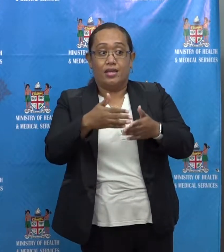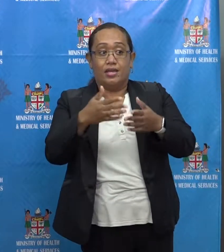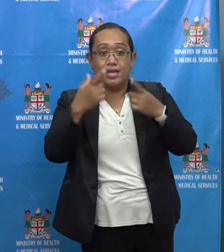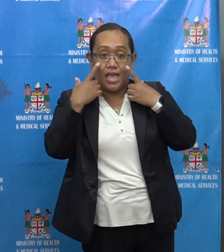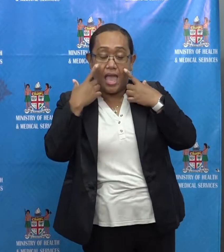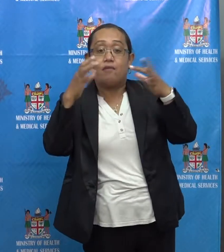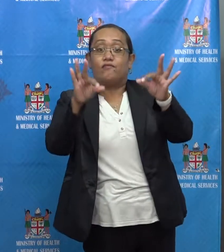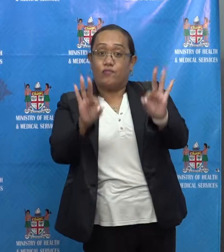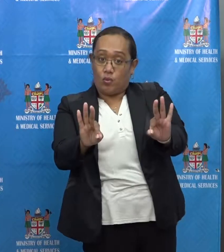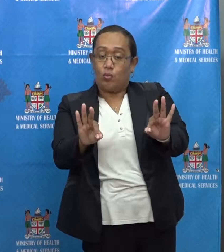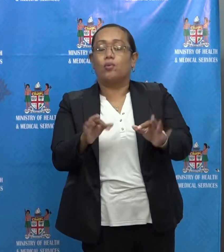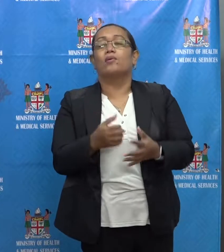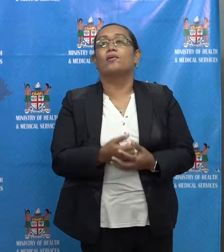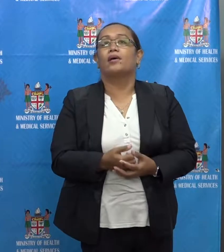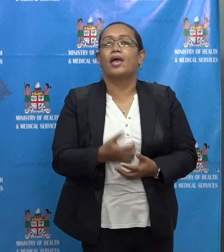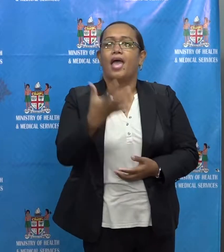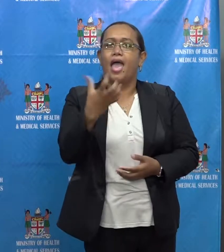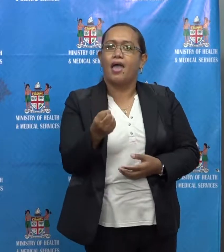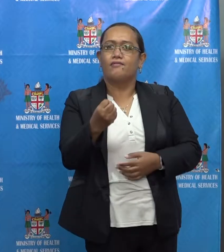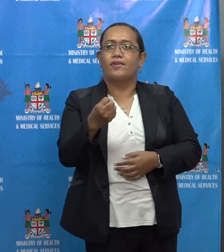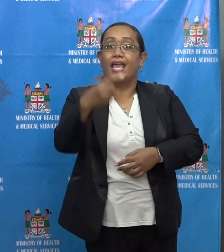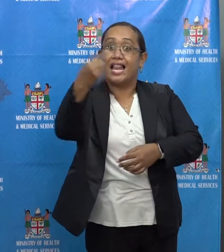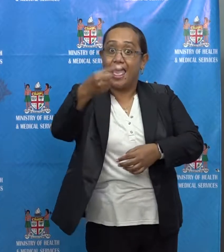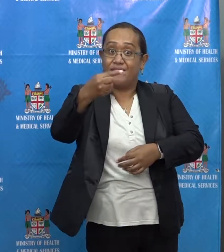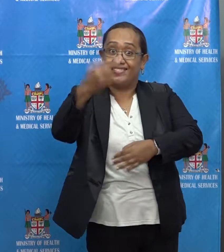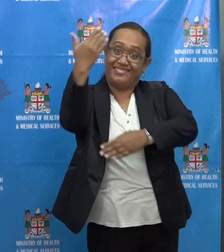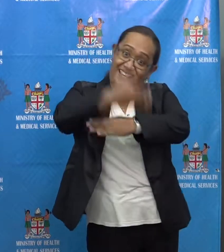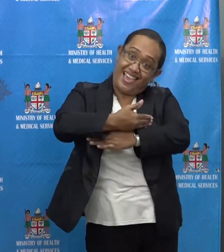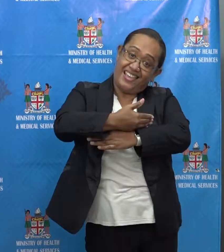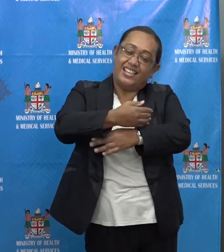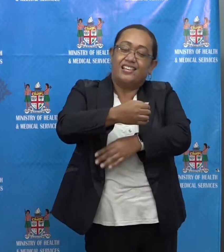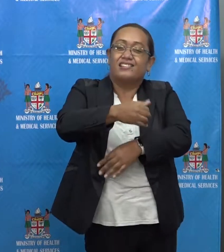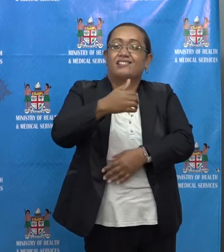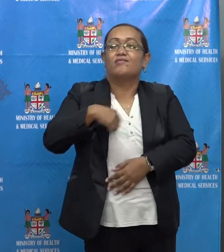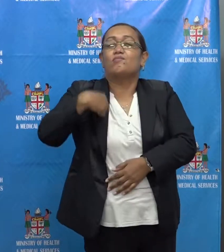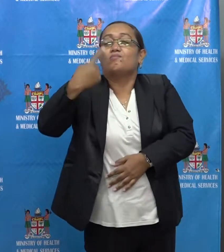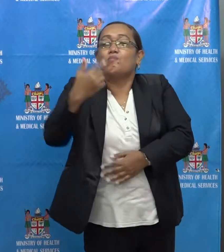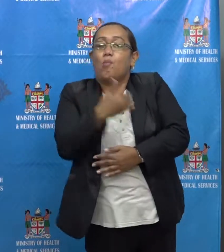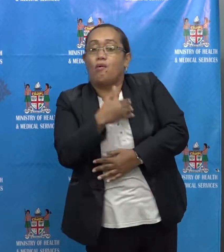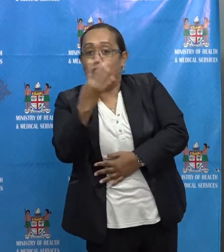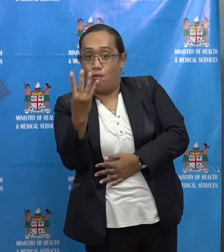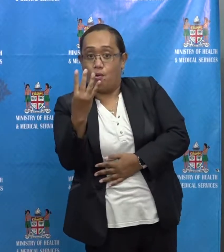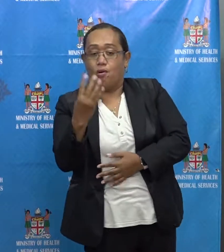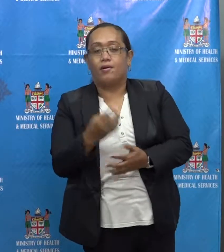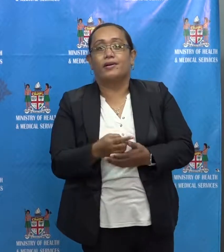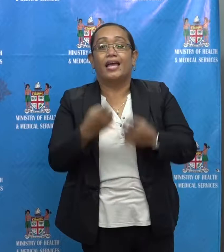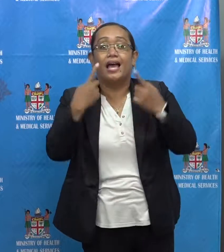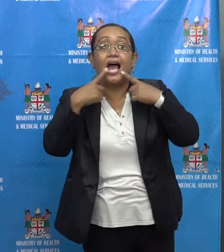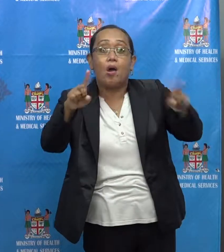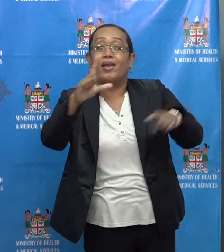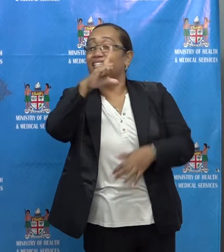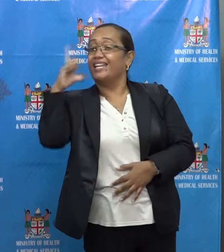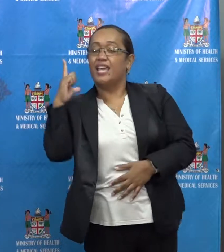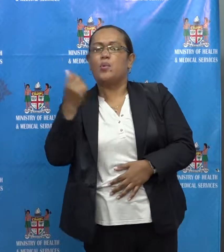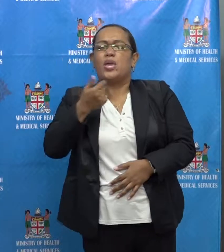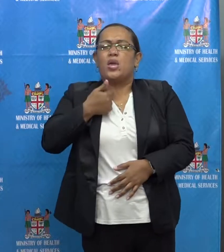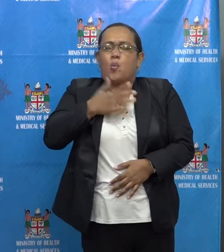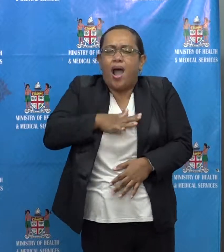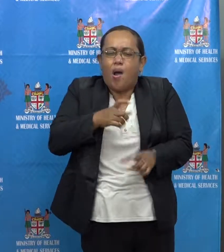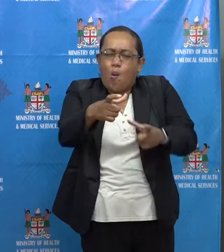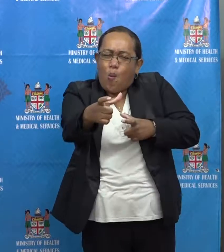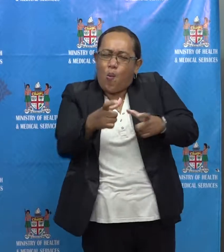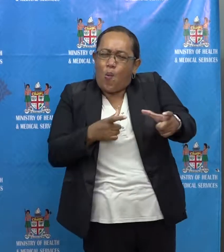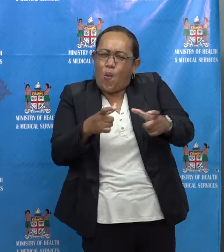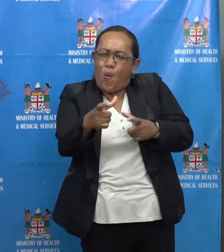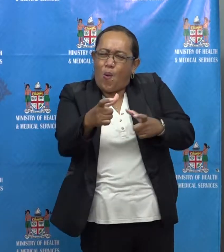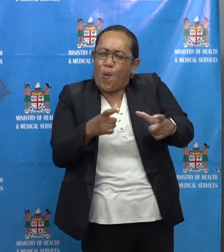night. As announced yesterday, we are asking for restricted movement outside of the curfew